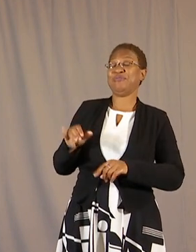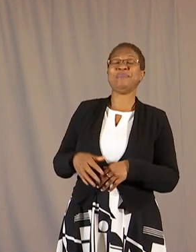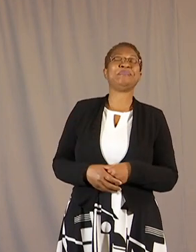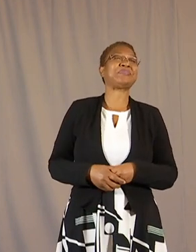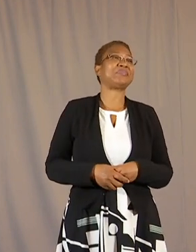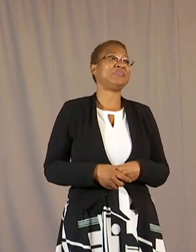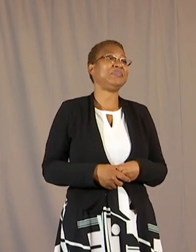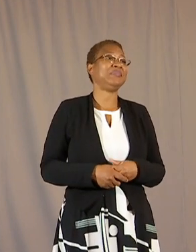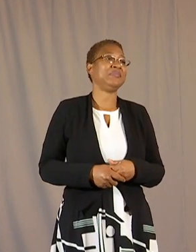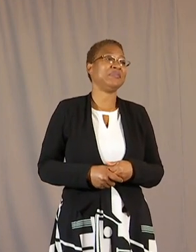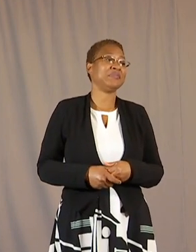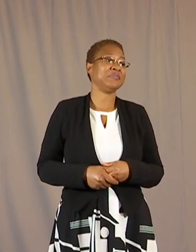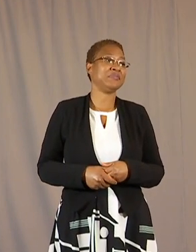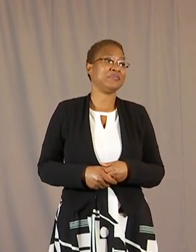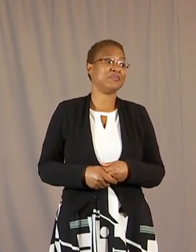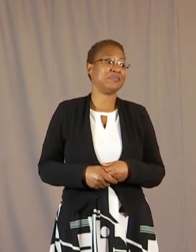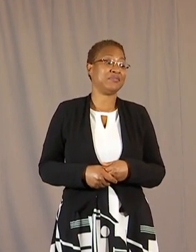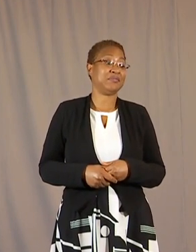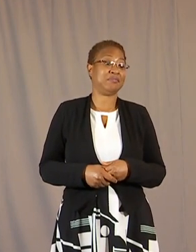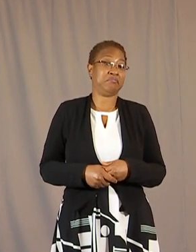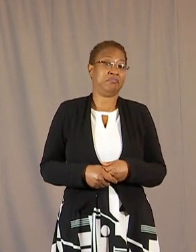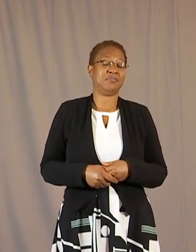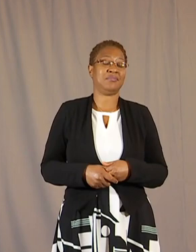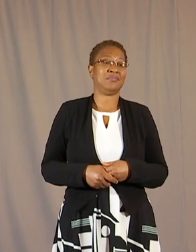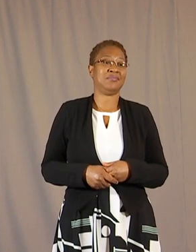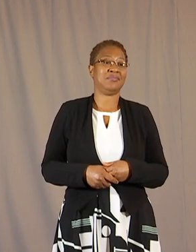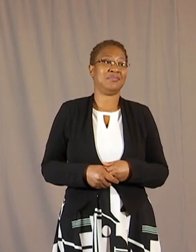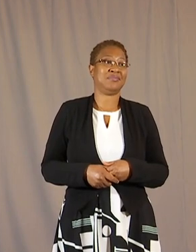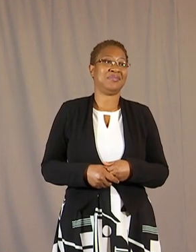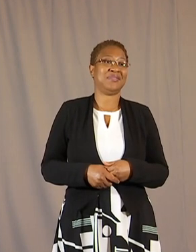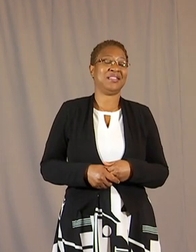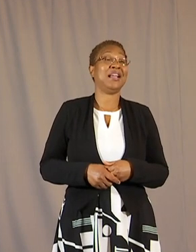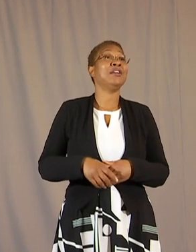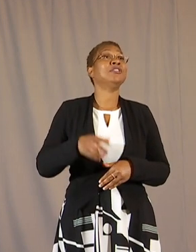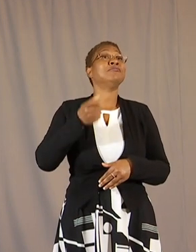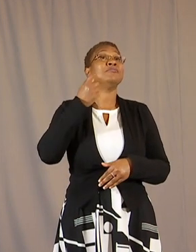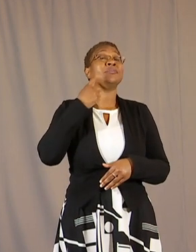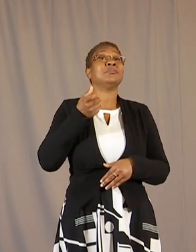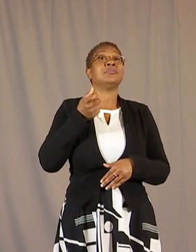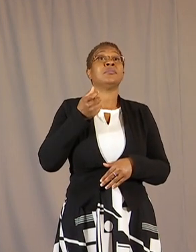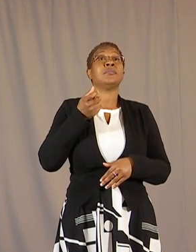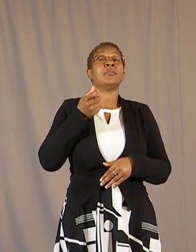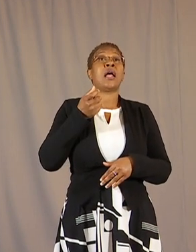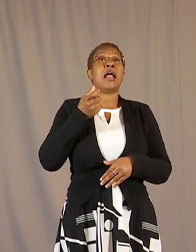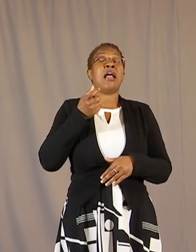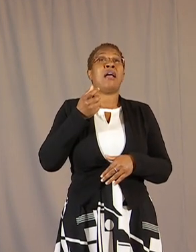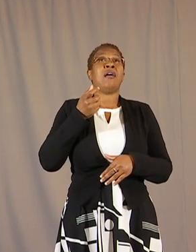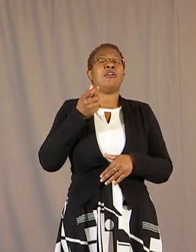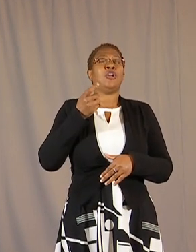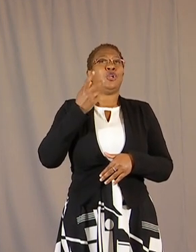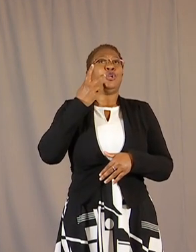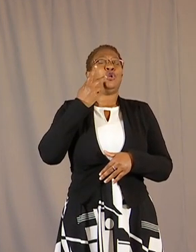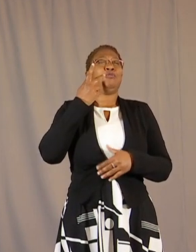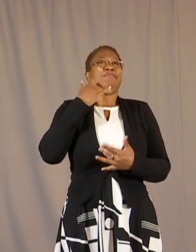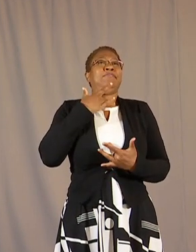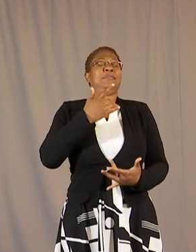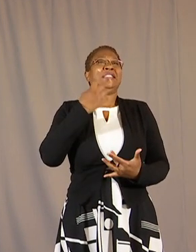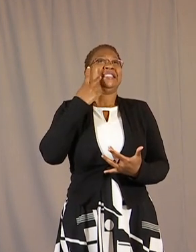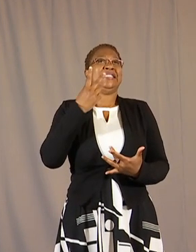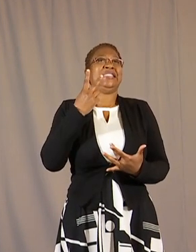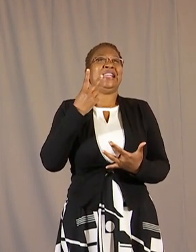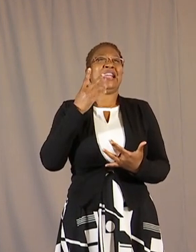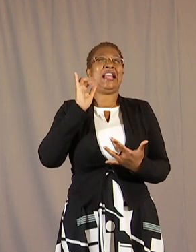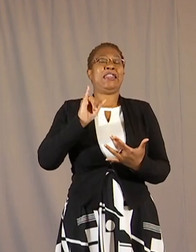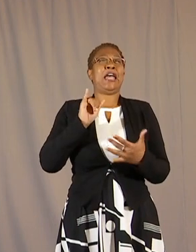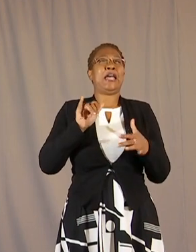There is an element I'd like to add, and I think it's a historical tension between science and community. You know, just for a moment, and I think Tommy